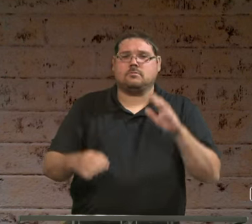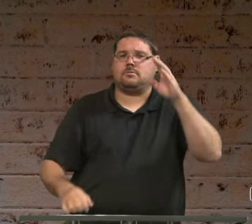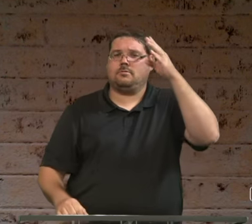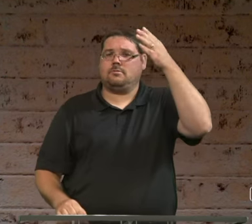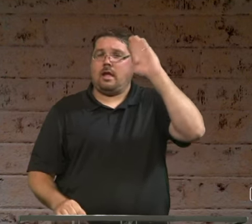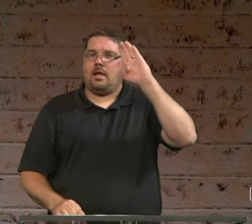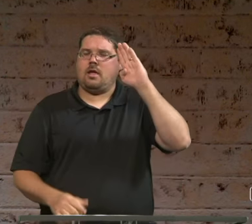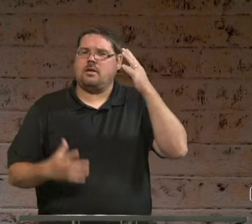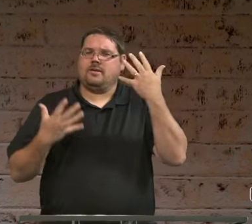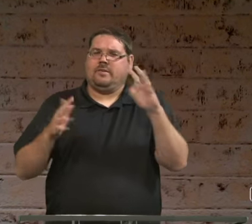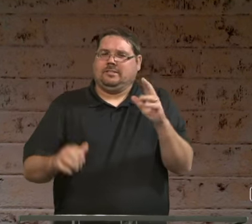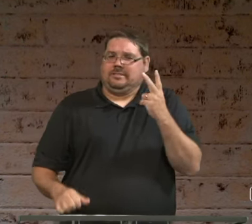4.